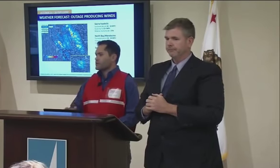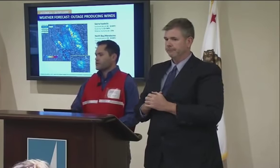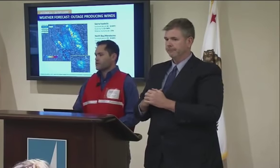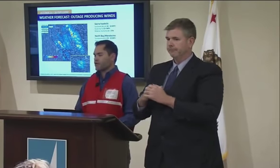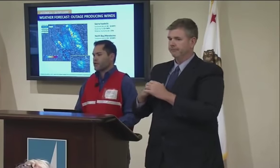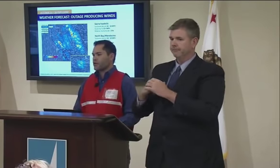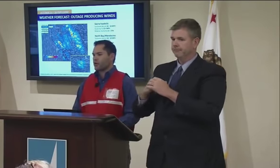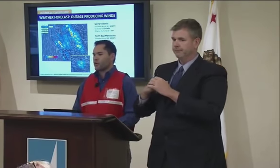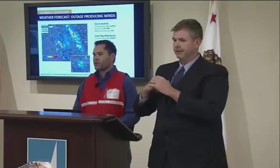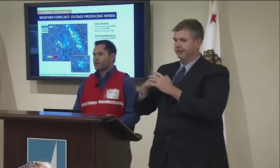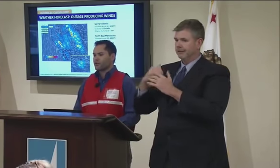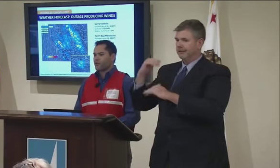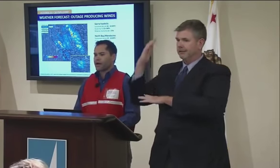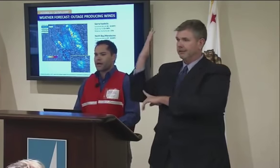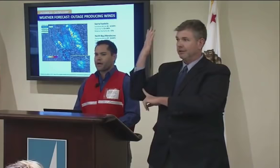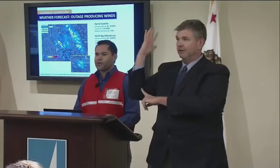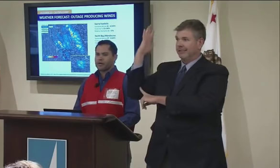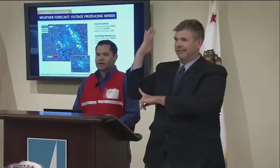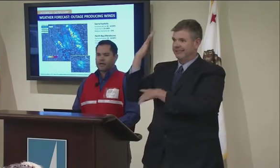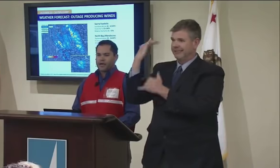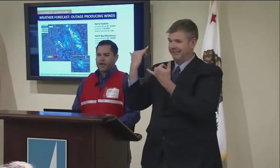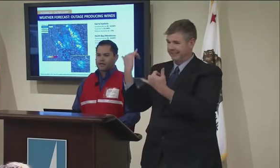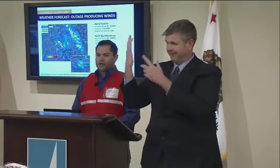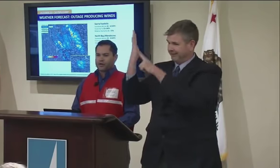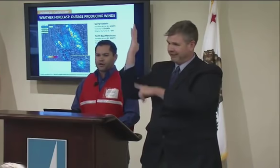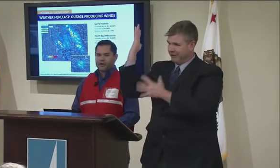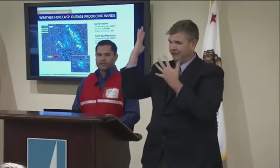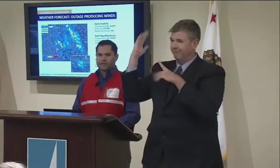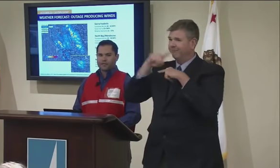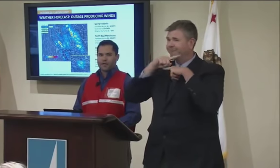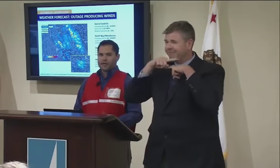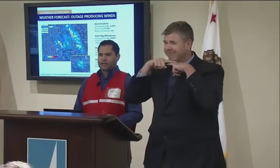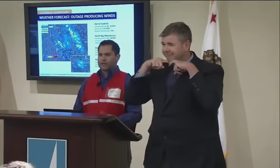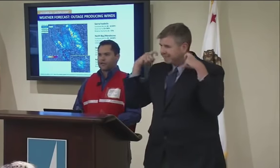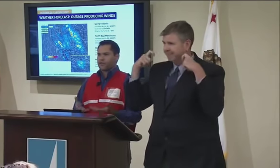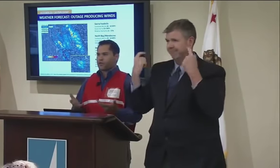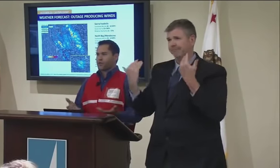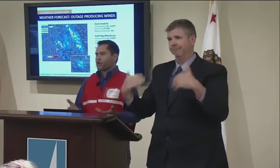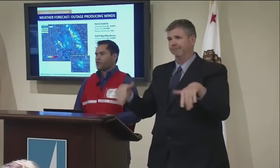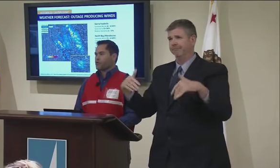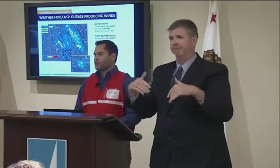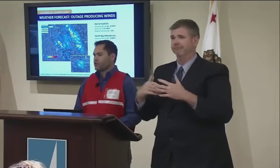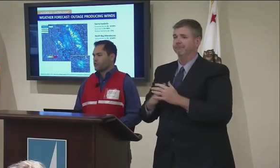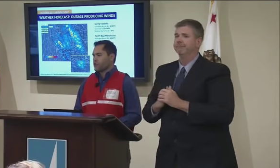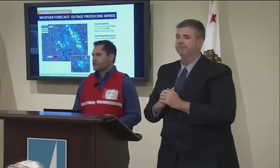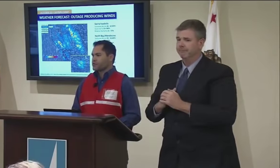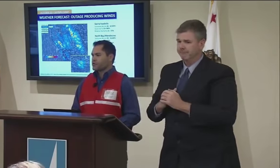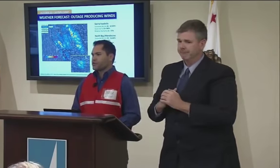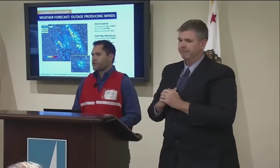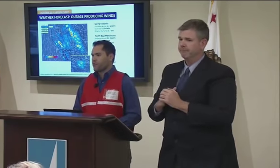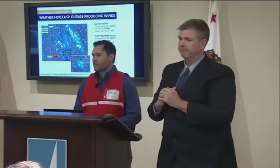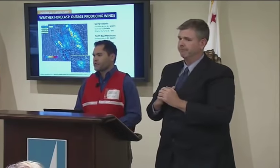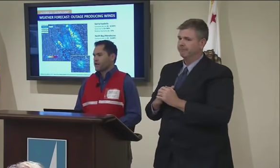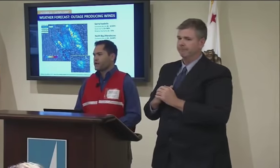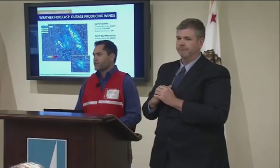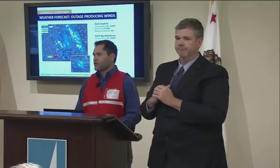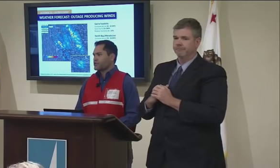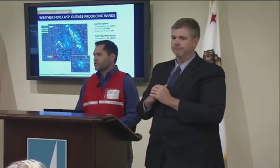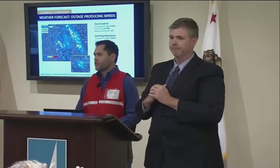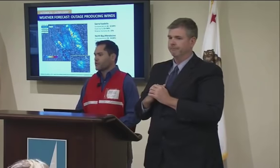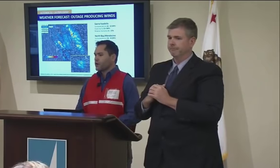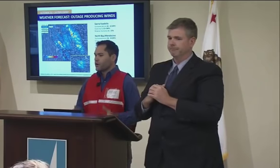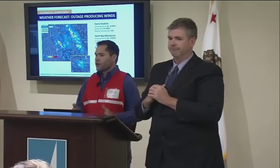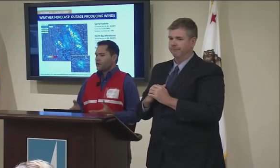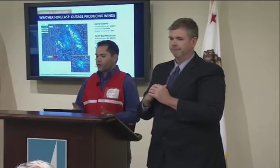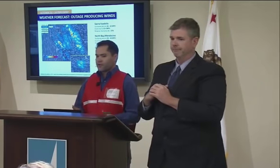out with this event that we're going through right now, and so we don't anticipate any significant recovery in fuel moistures for this second